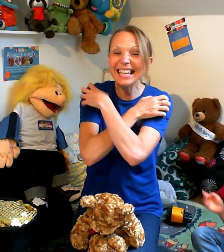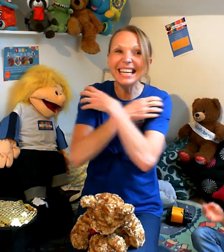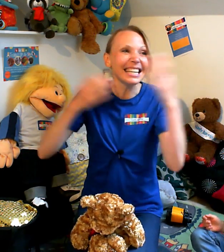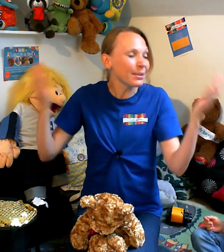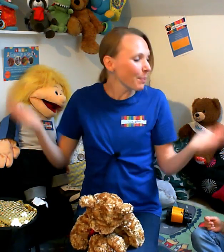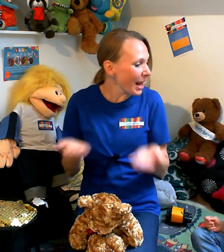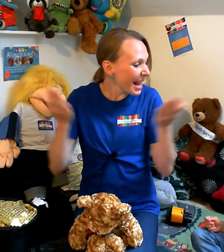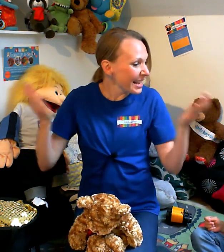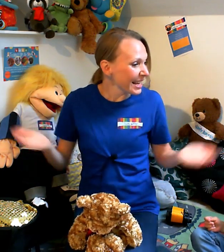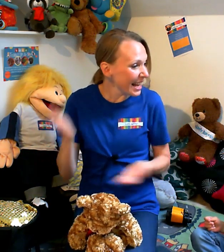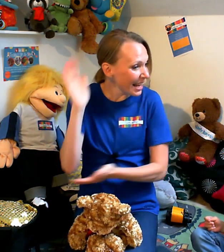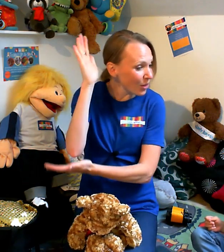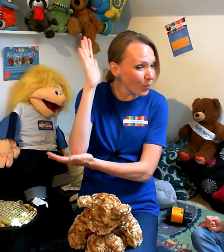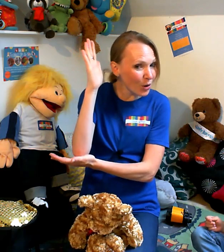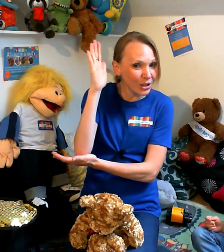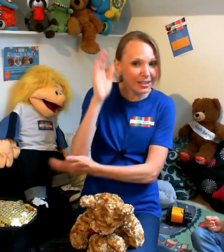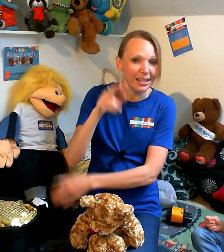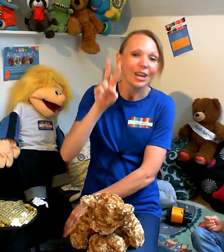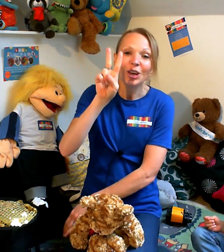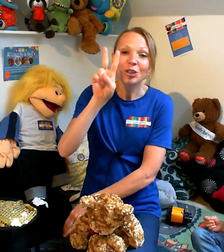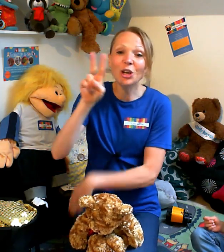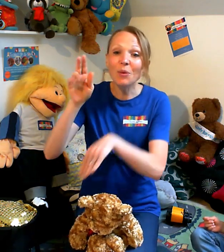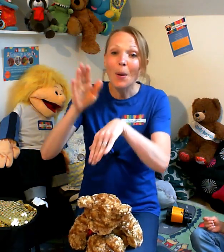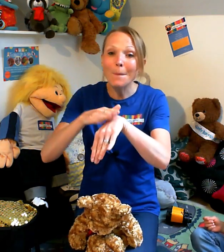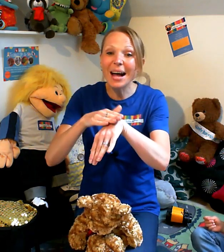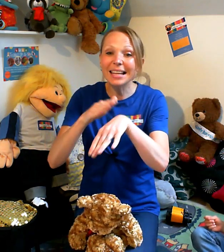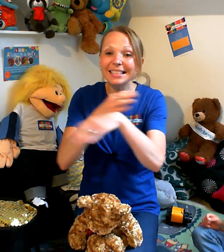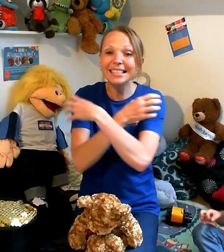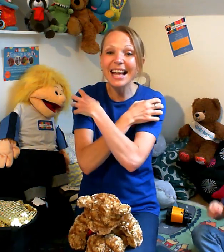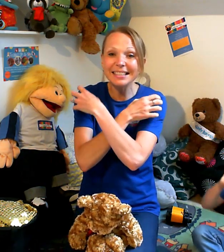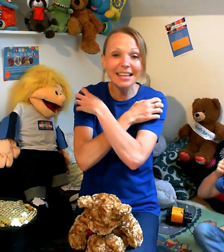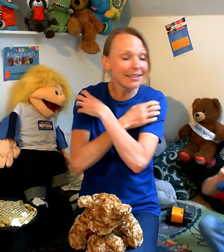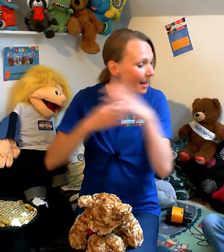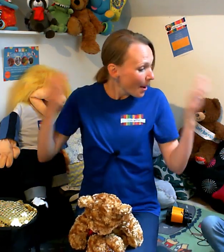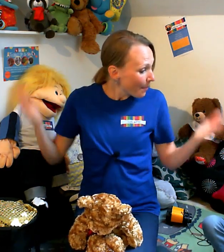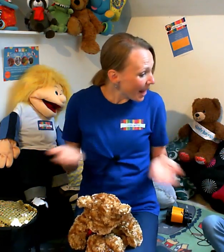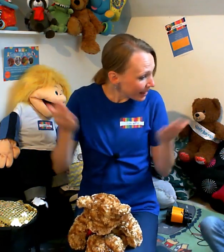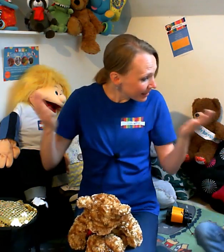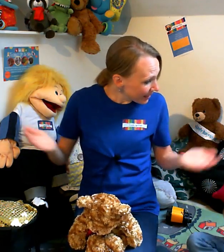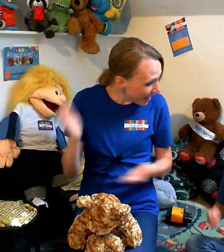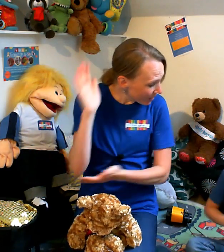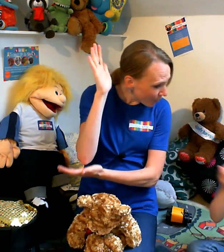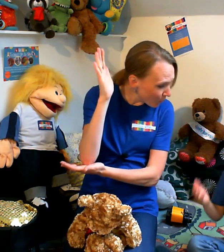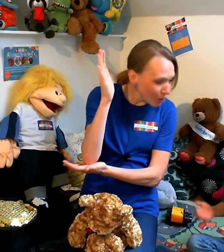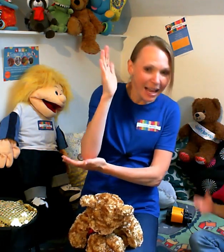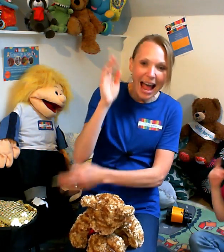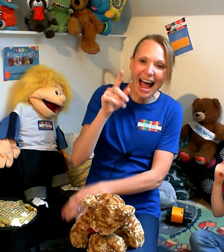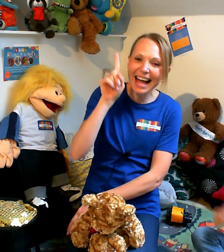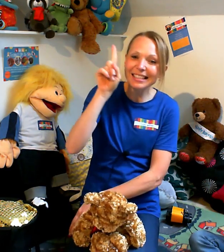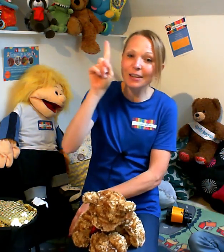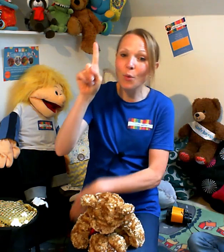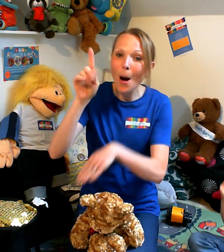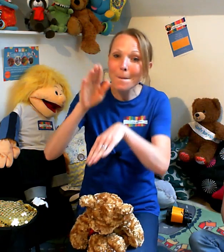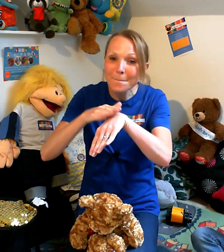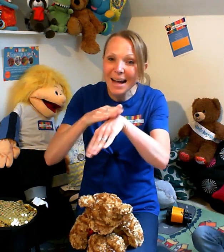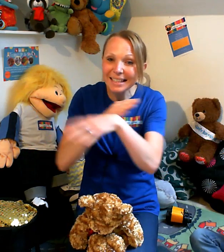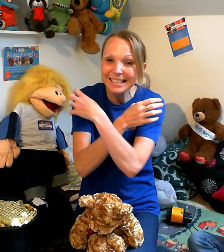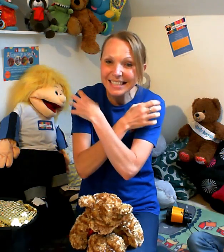teddies playing in the wood. Two bad teddies playing in the wood. And if one bad